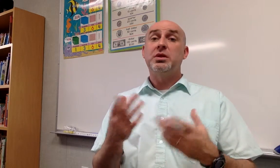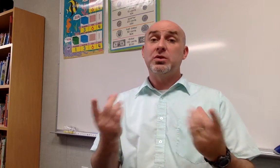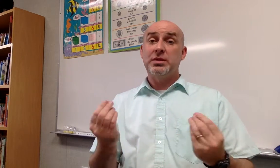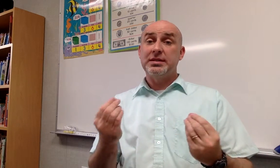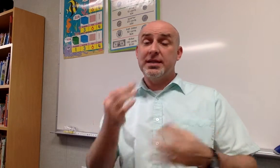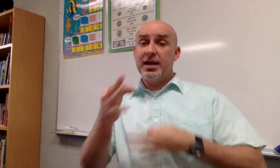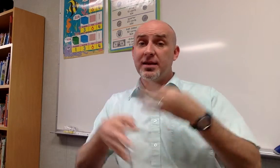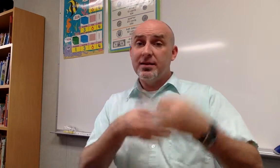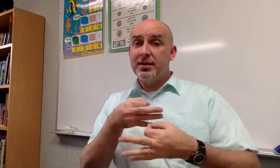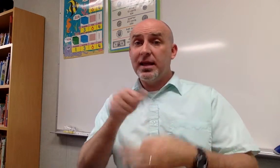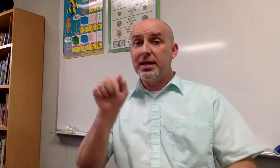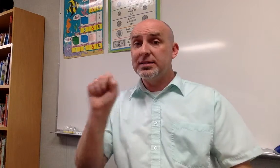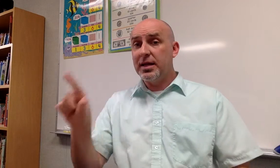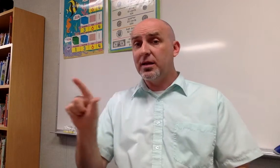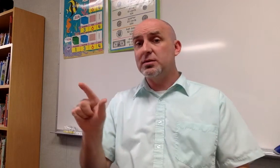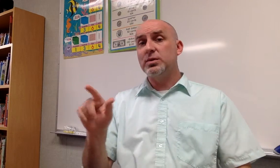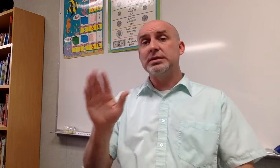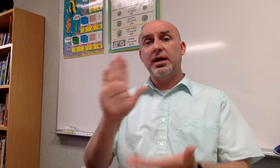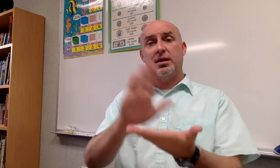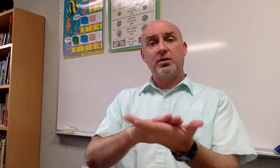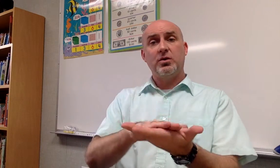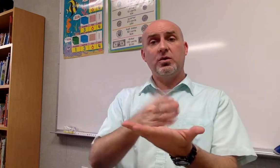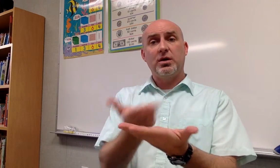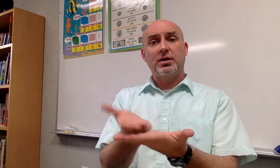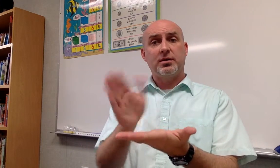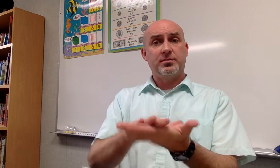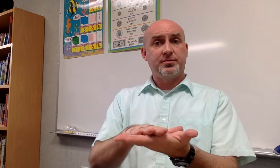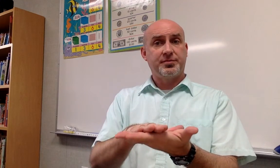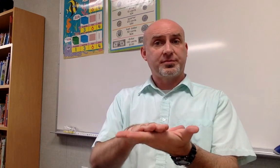do instead in ASL is we sign cook,